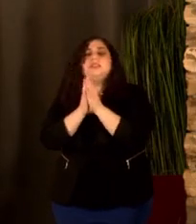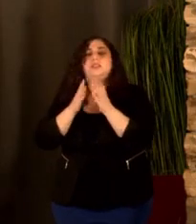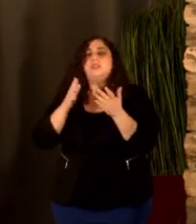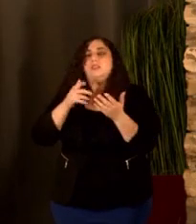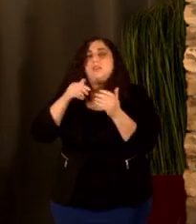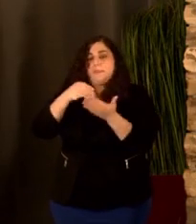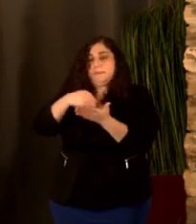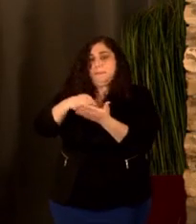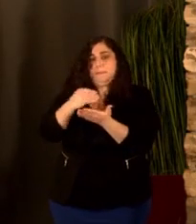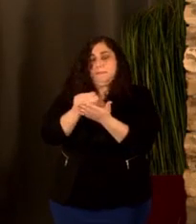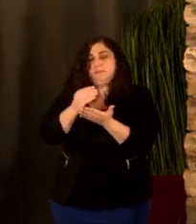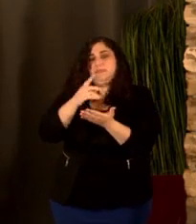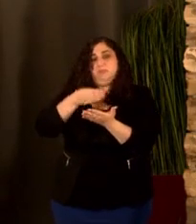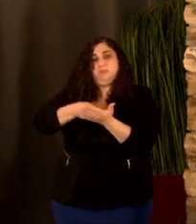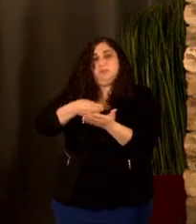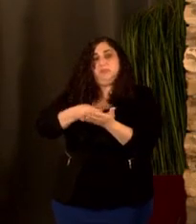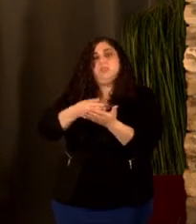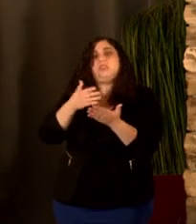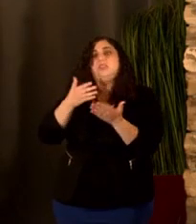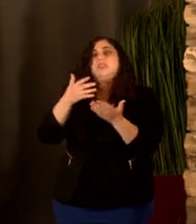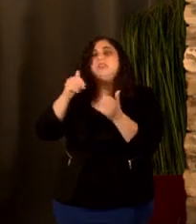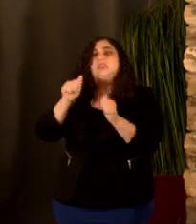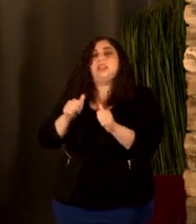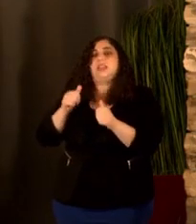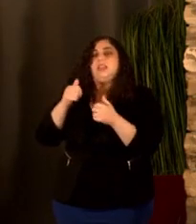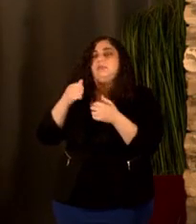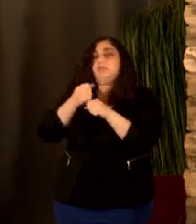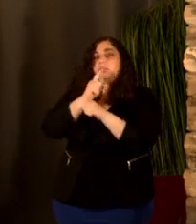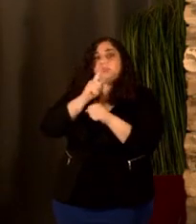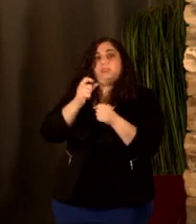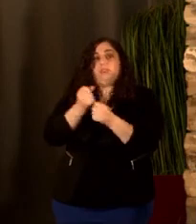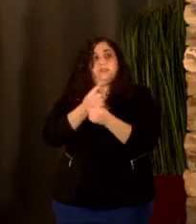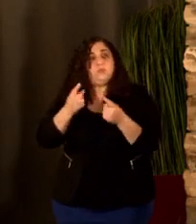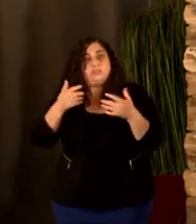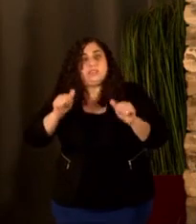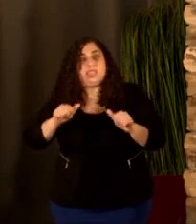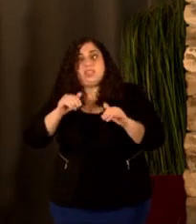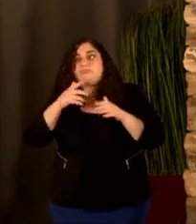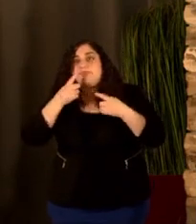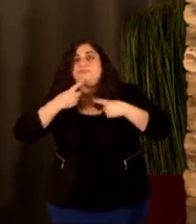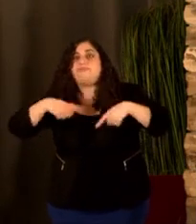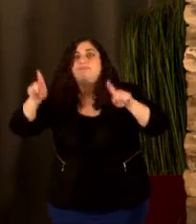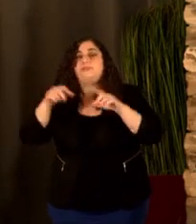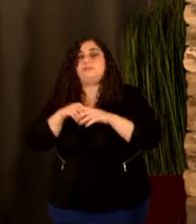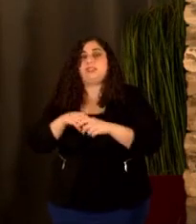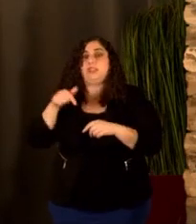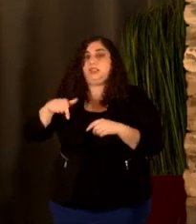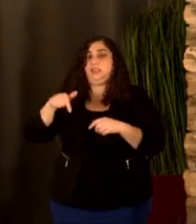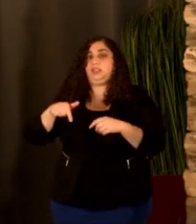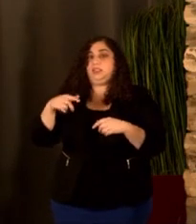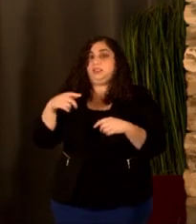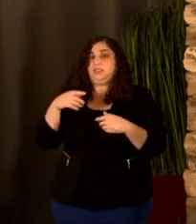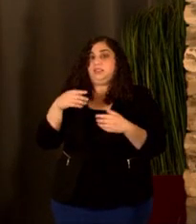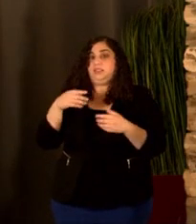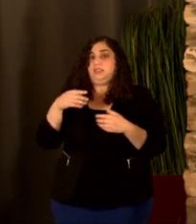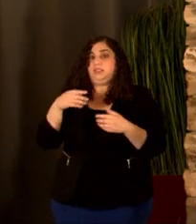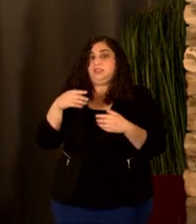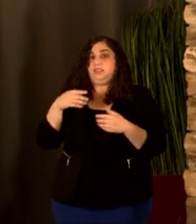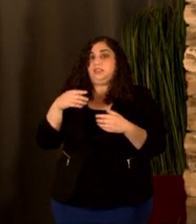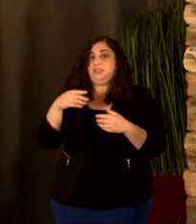process and ultimately get to where we all want to go. Final words, this package also includes accountability. None of us are